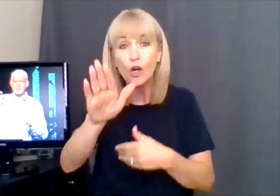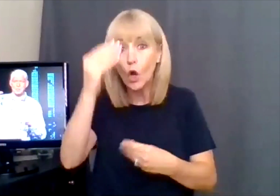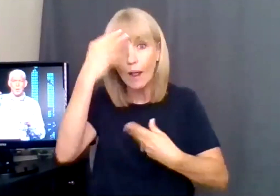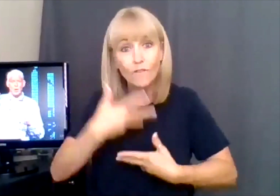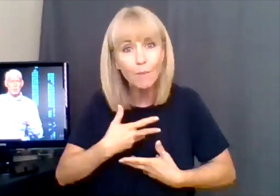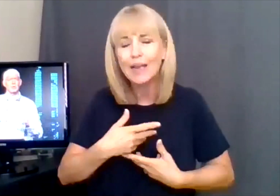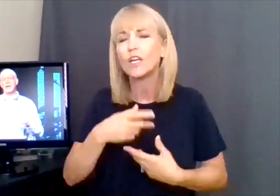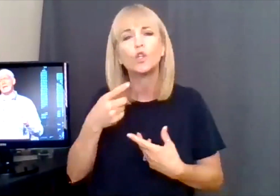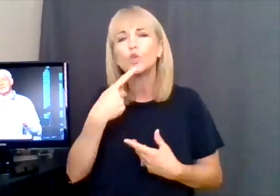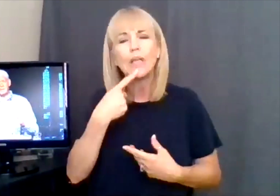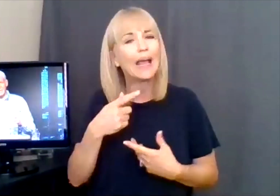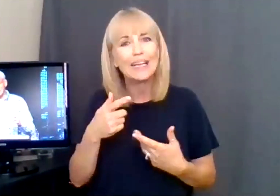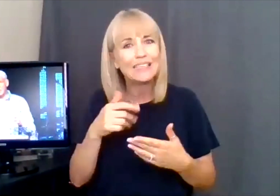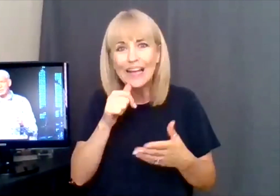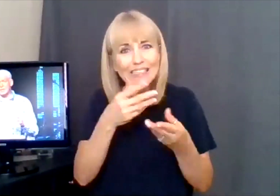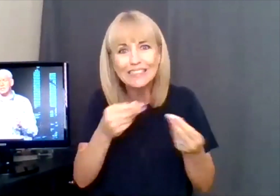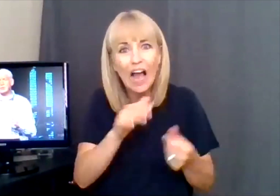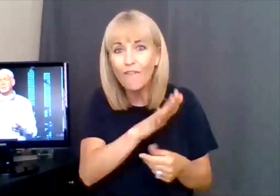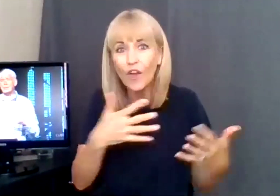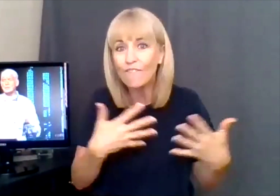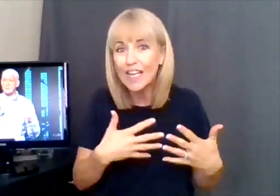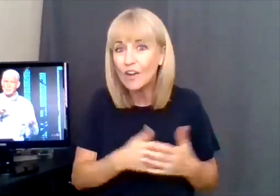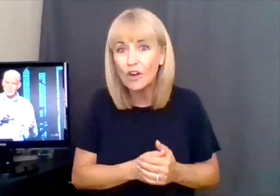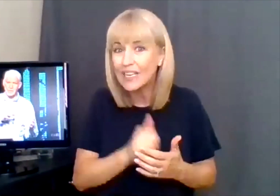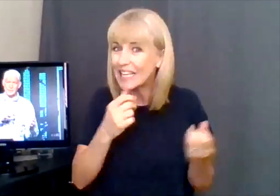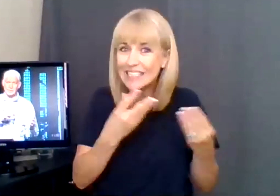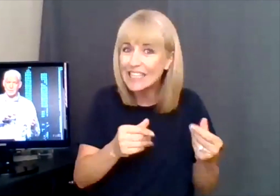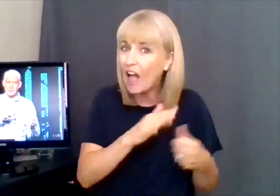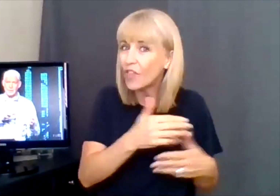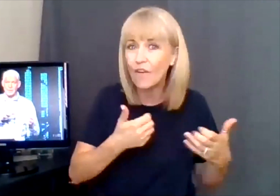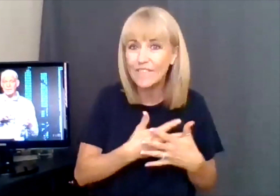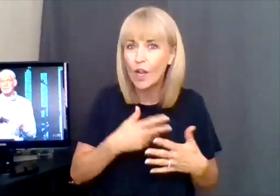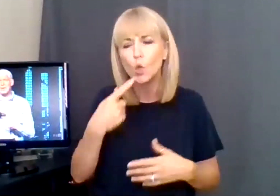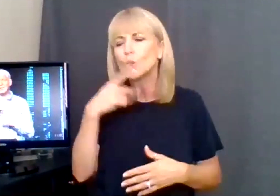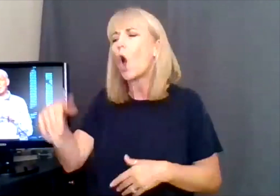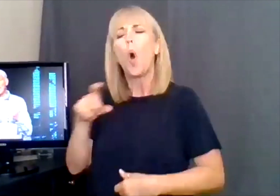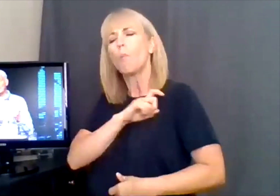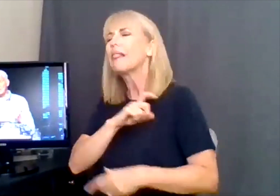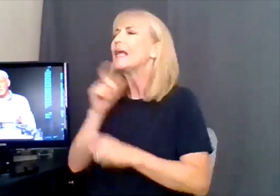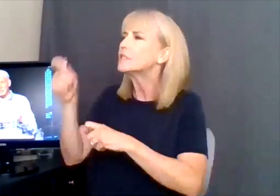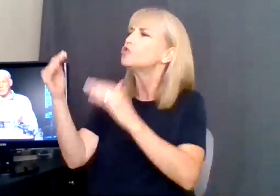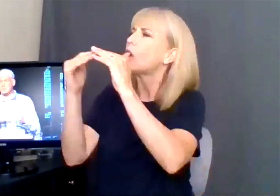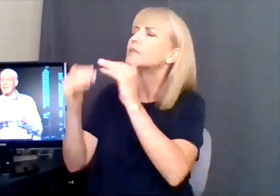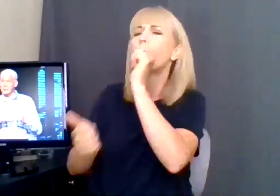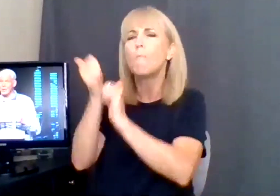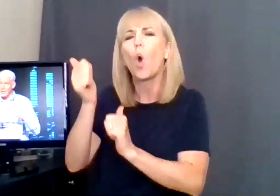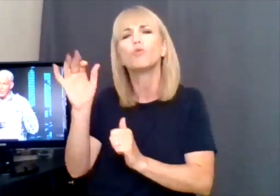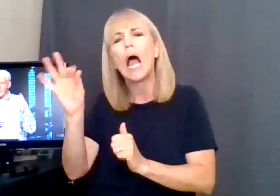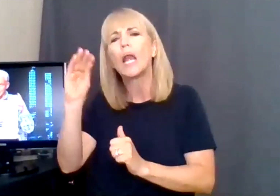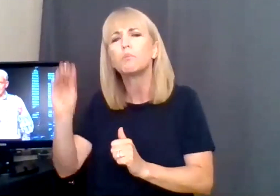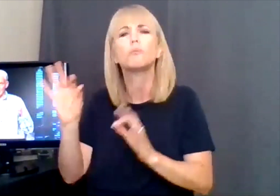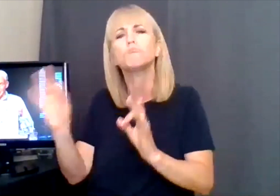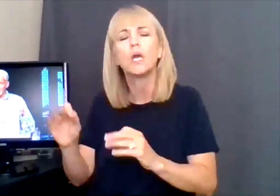justice system as a whole is okay, and it really doesn't do it, but that doesn't replace your fear. We can say for the whites, you're ripped off more